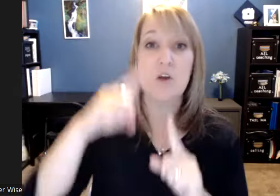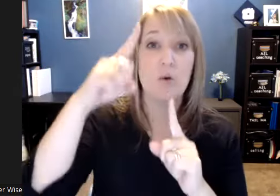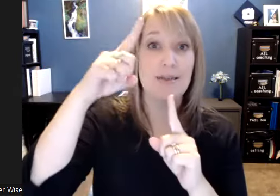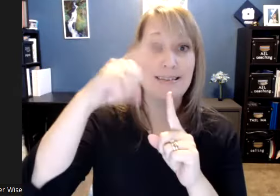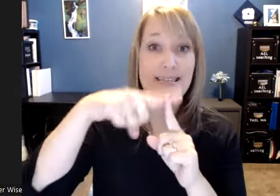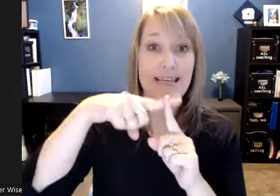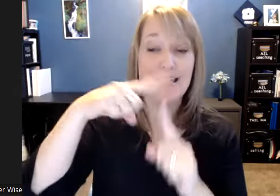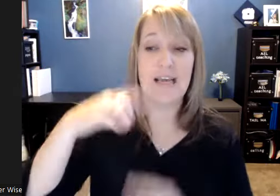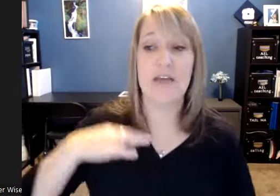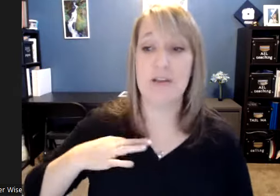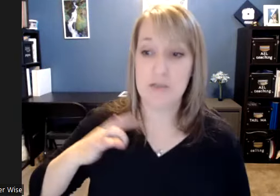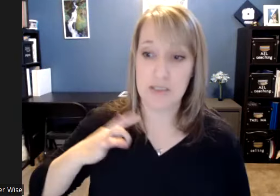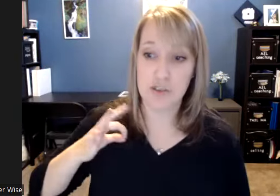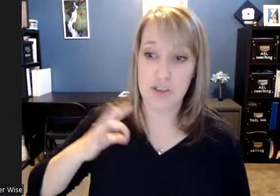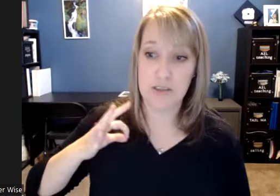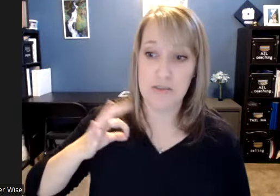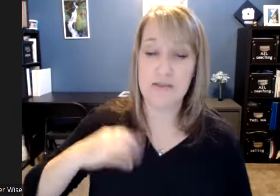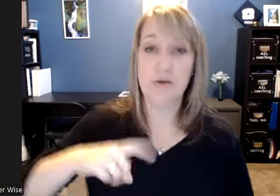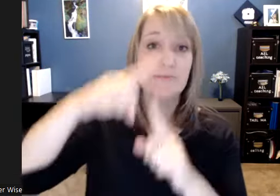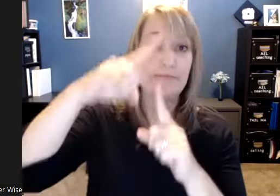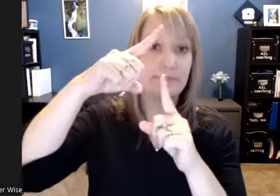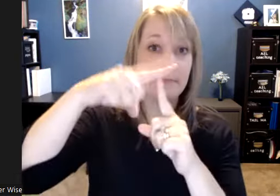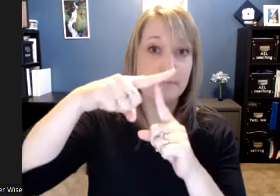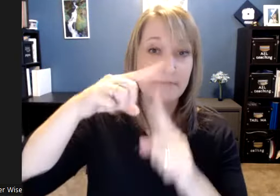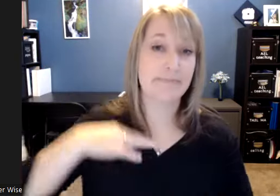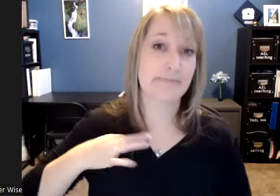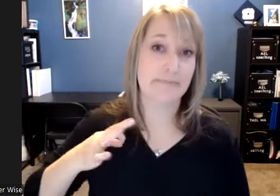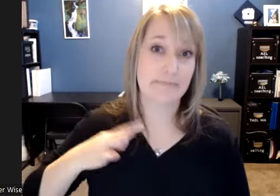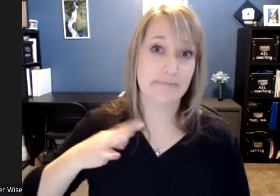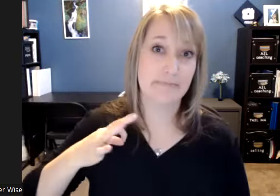So T, and then you sign shirt. So